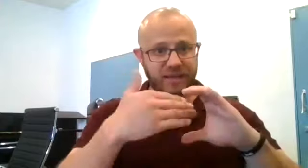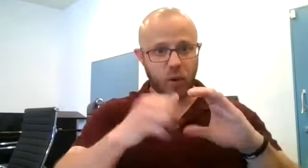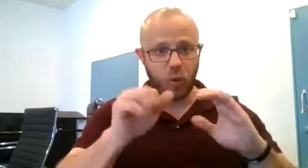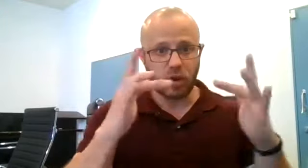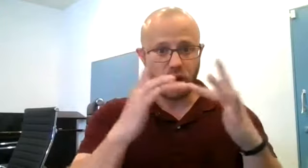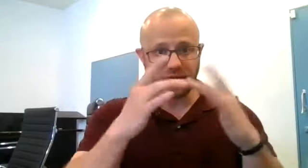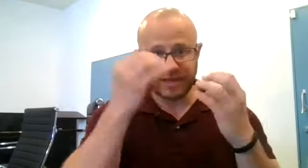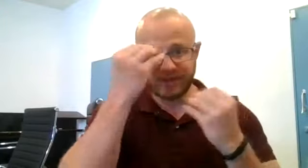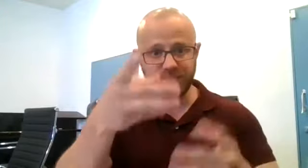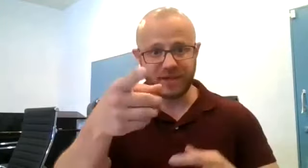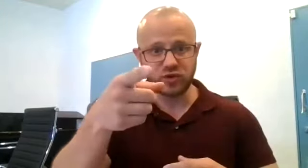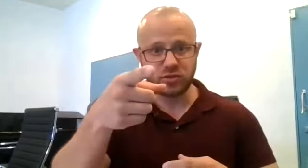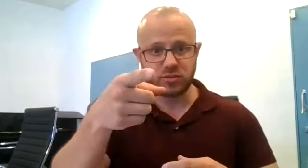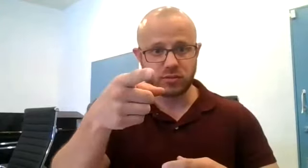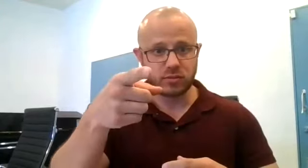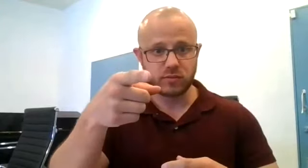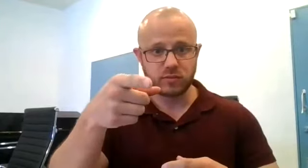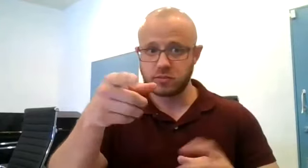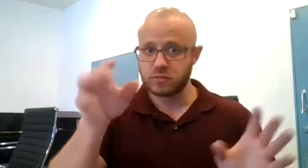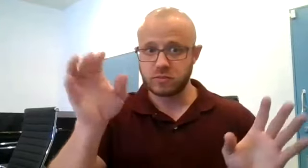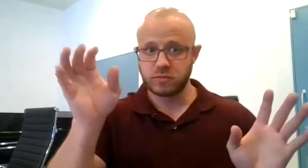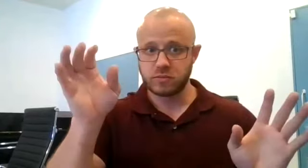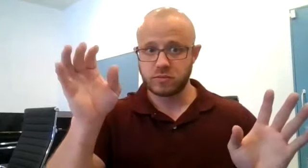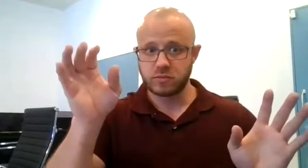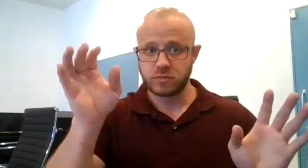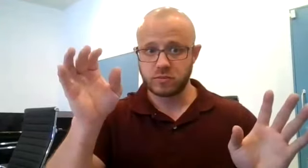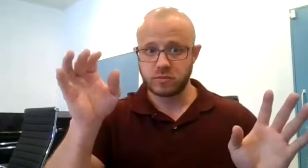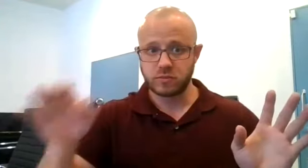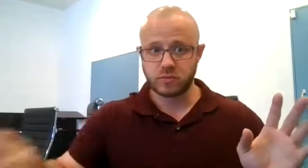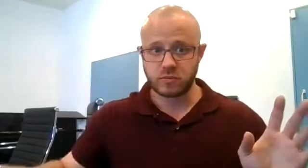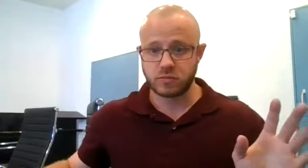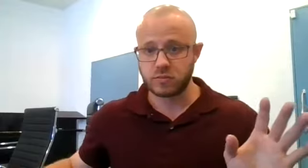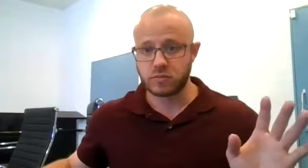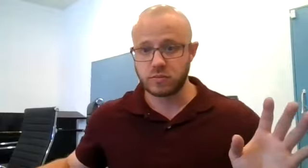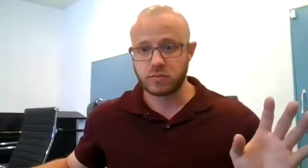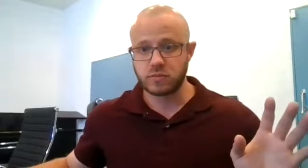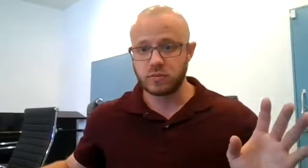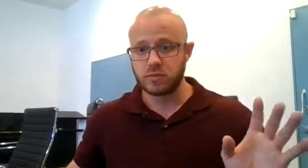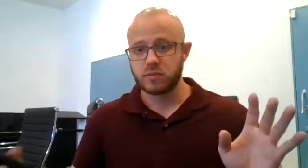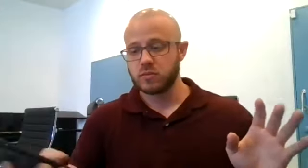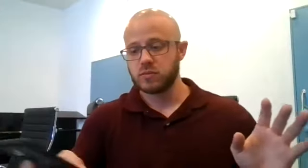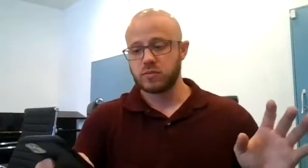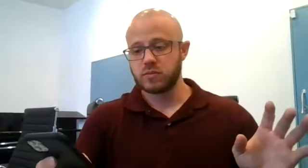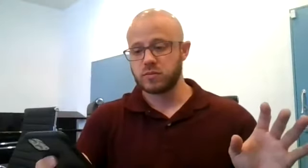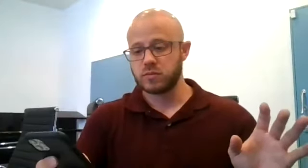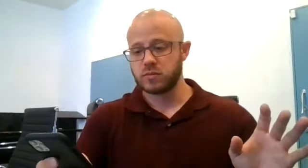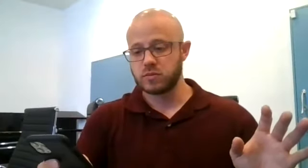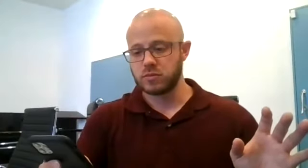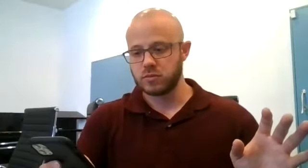So you guys have my email and contact information, correct? All of you have that?